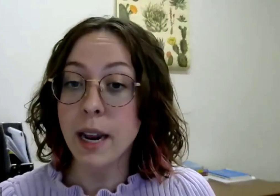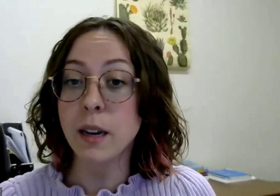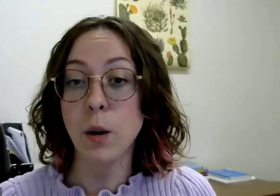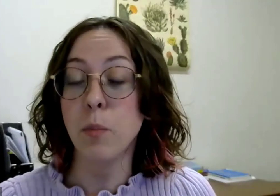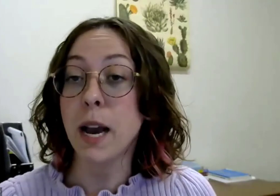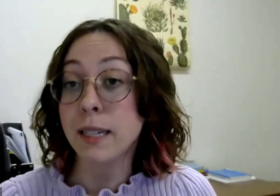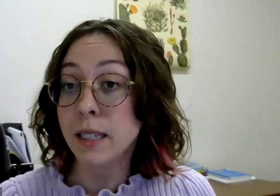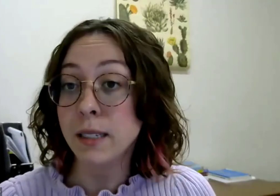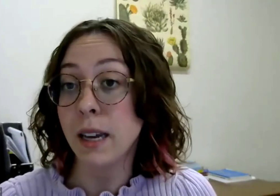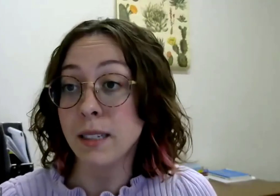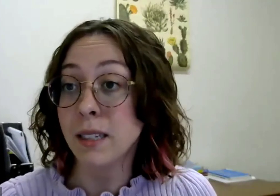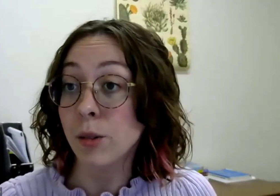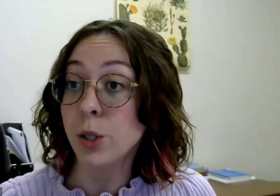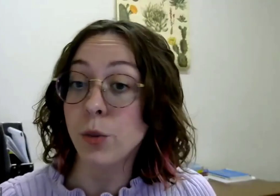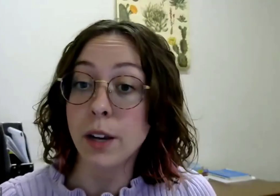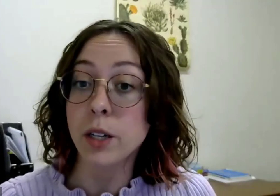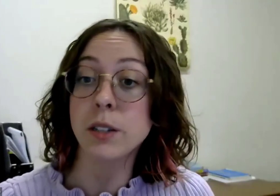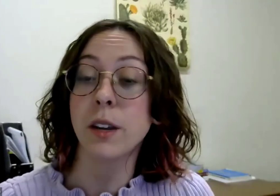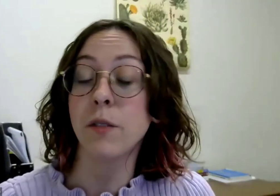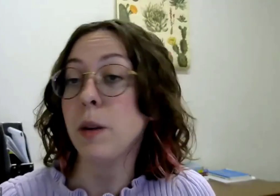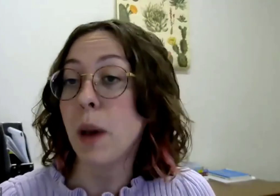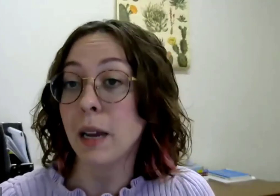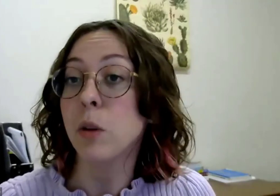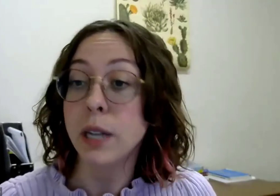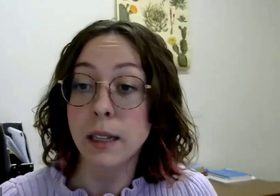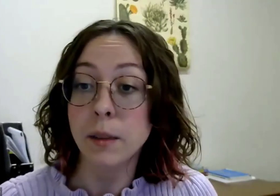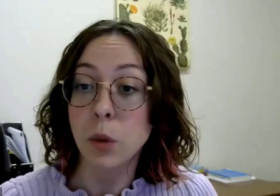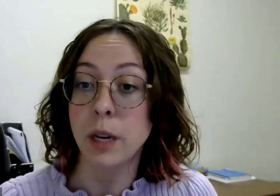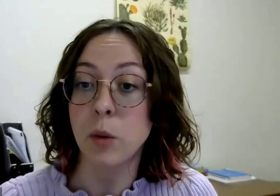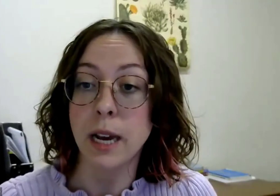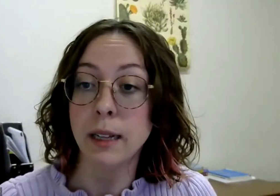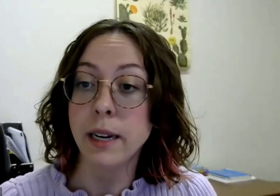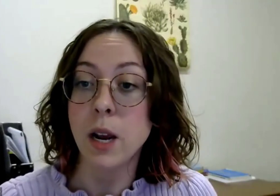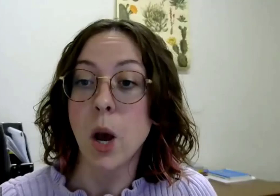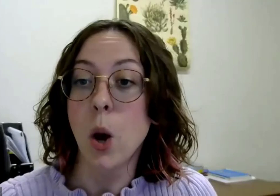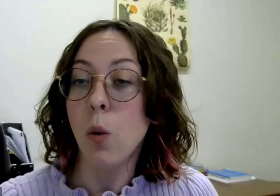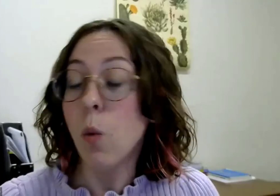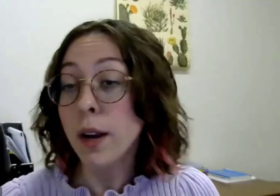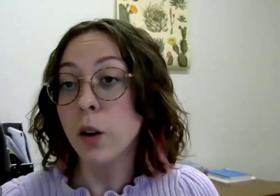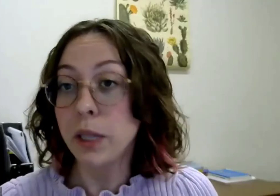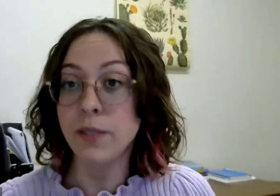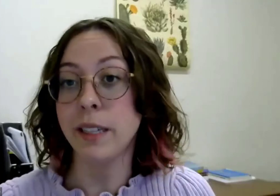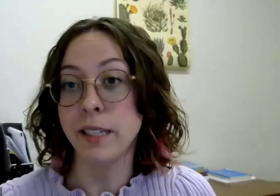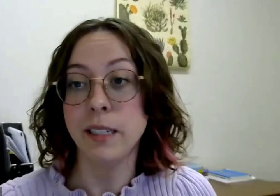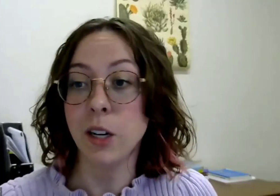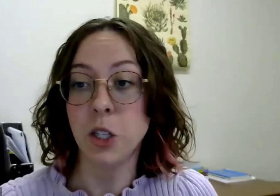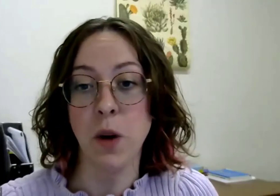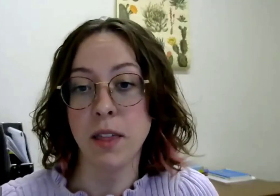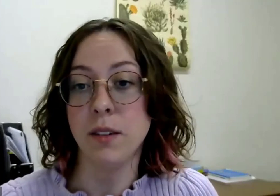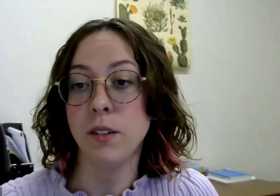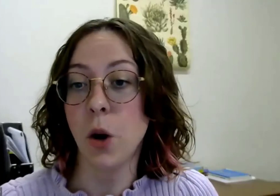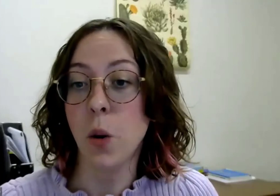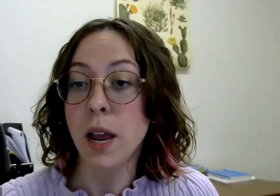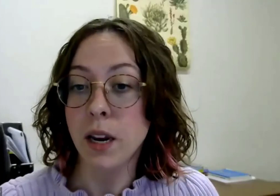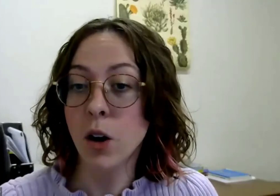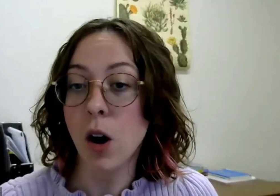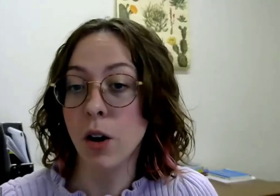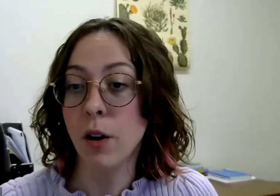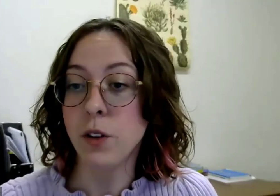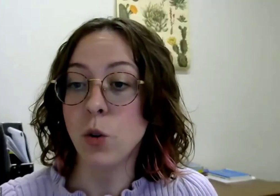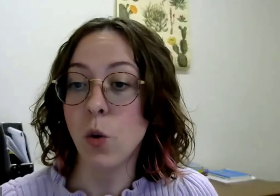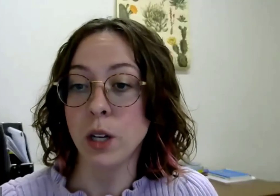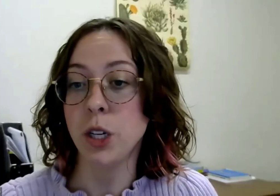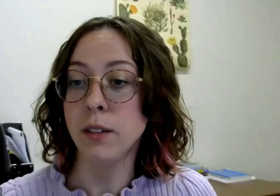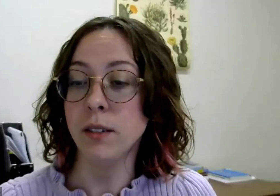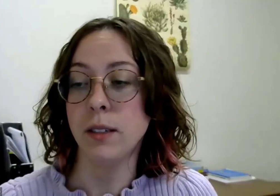ESL writing, biases against L2 writers, feedback and multimodality, what are we leaving this discussion with? So here